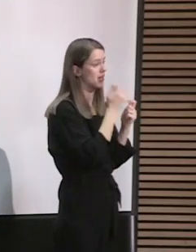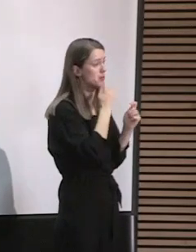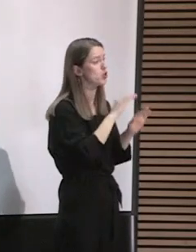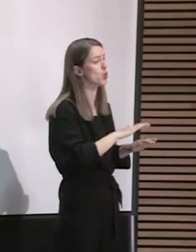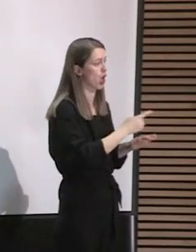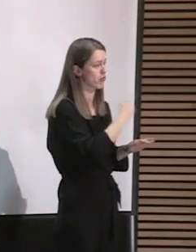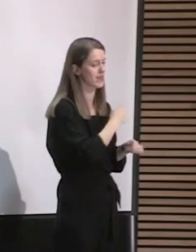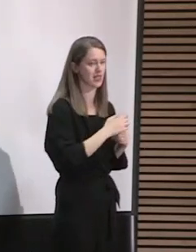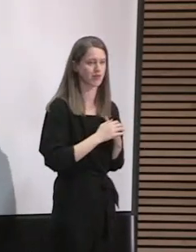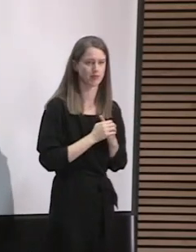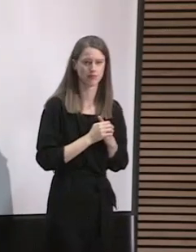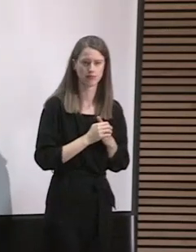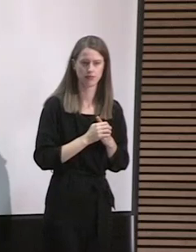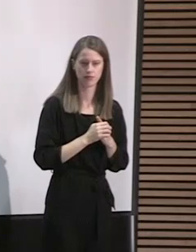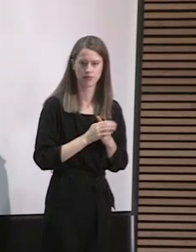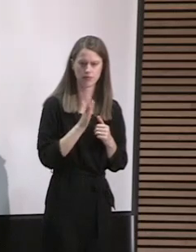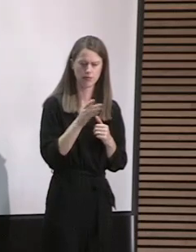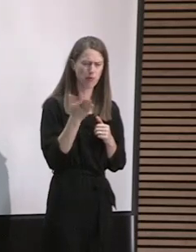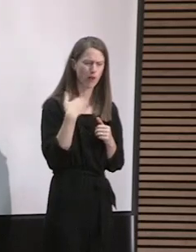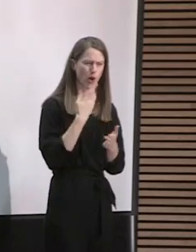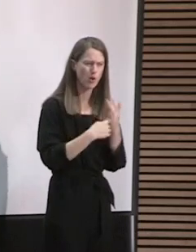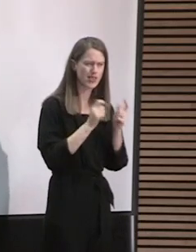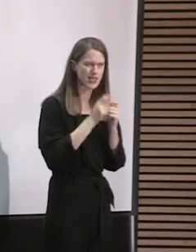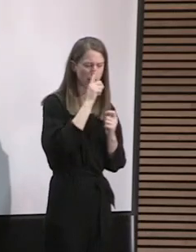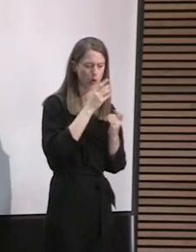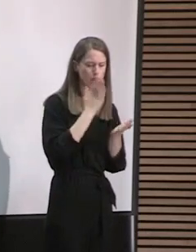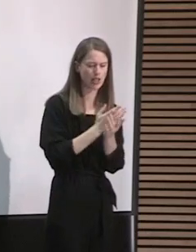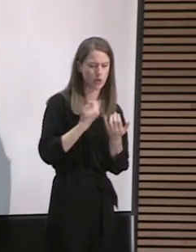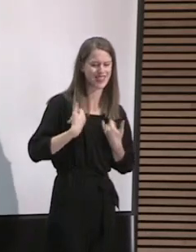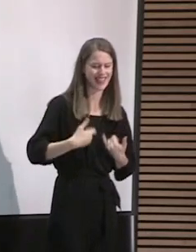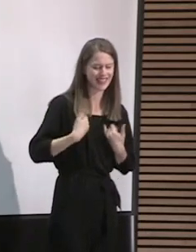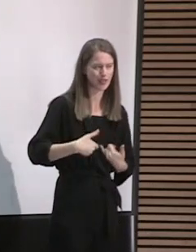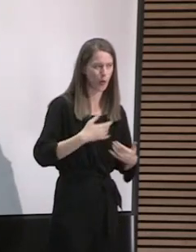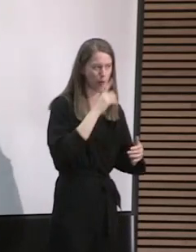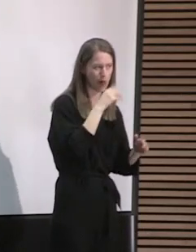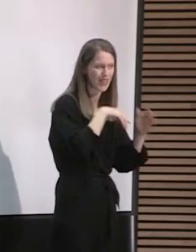low. At that time, you were only testing symptomatic people and people in managed isolation, and